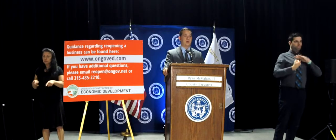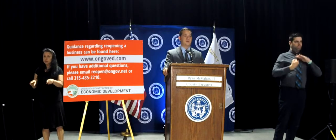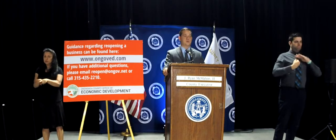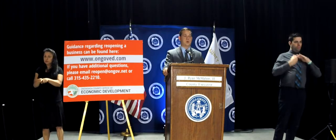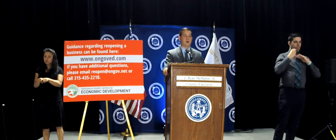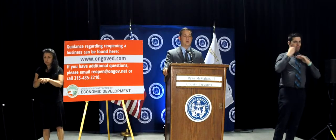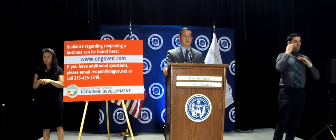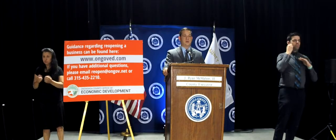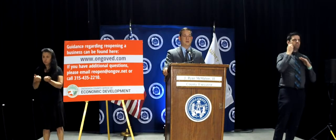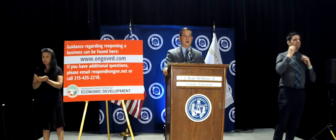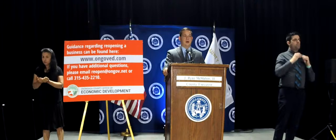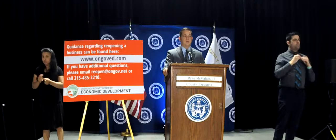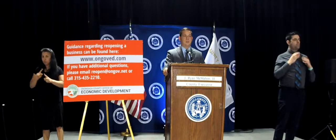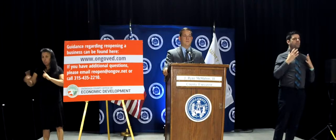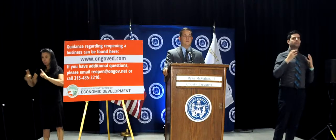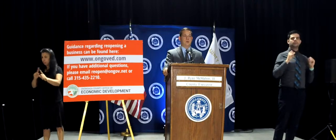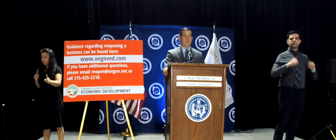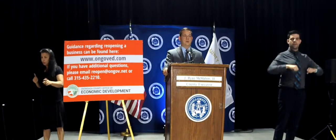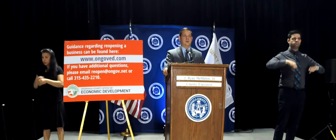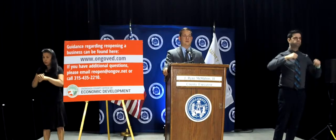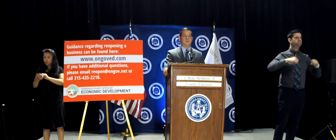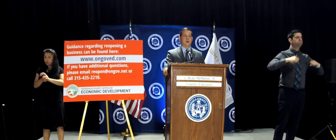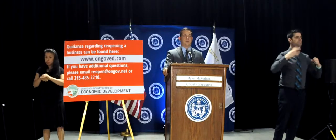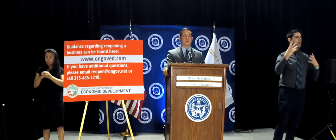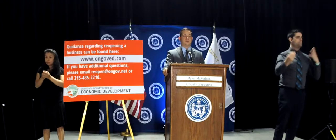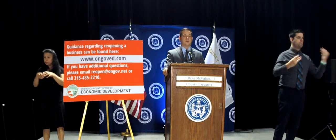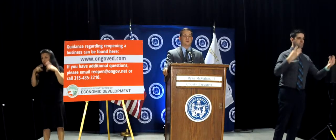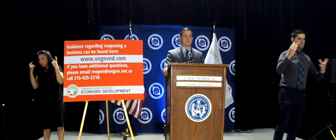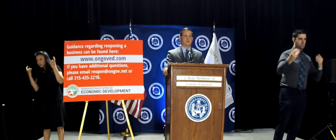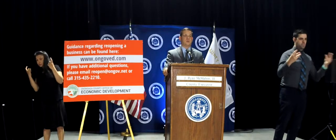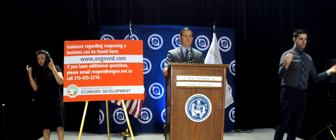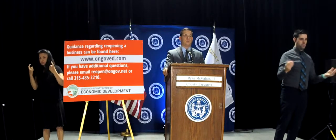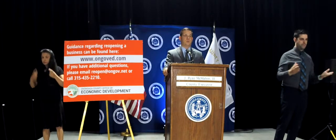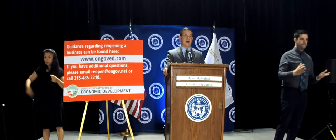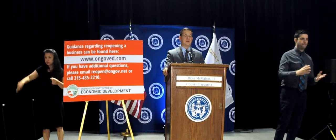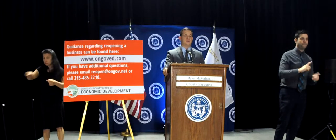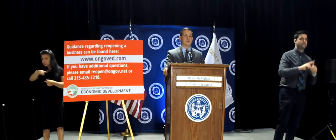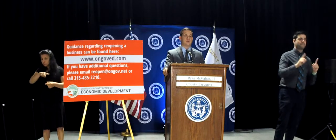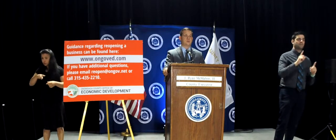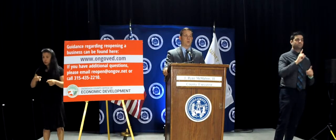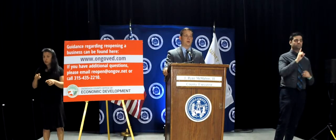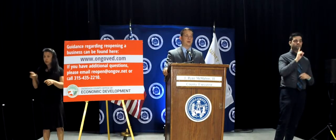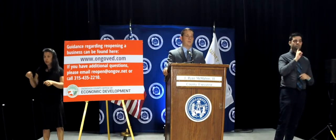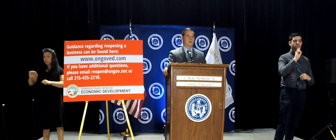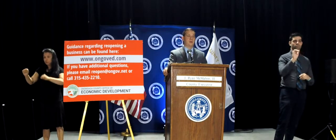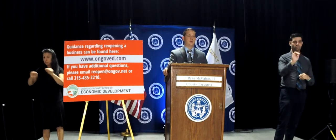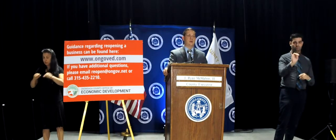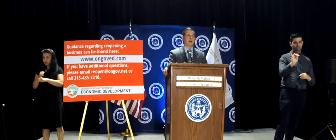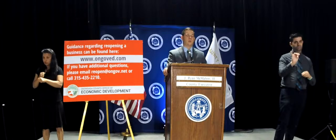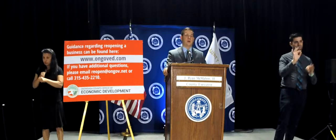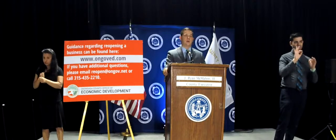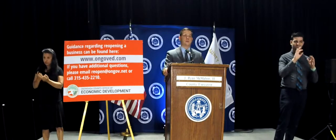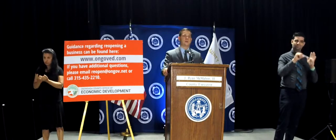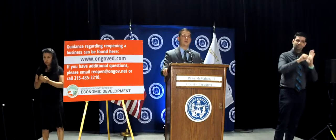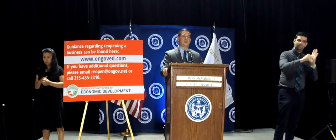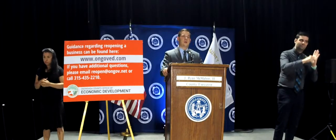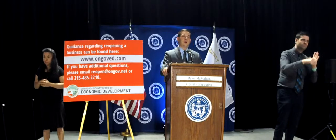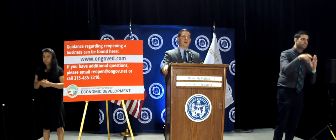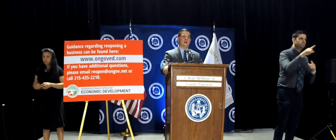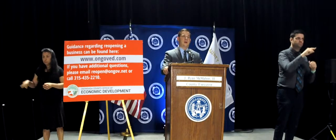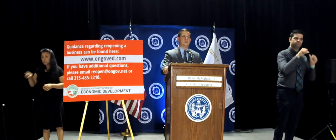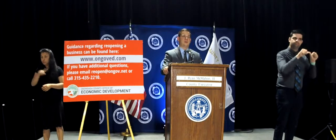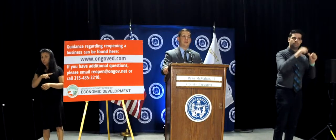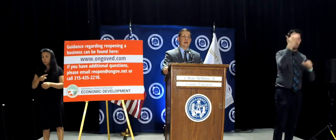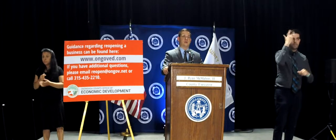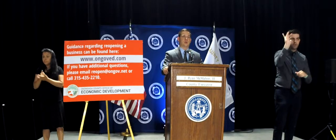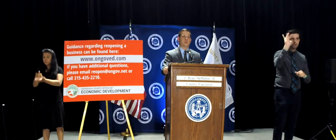some progress as well. But we need the public to do this. You have got us to this point, not me or not anyone else.